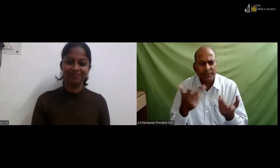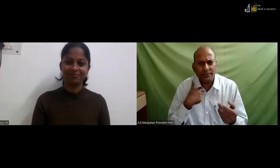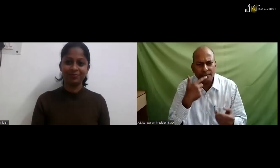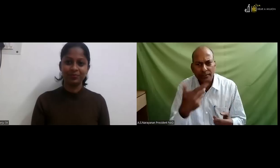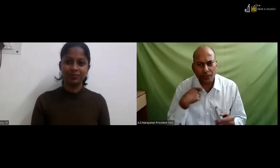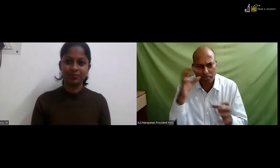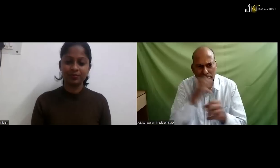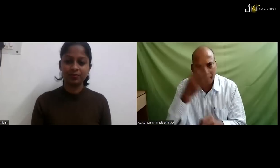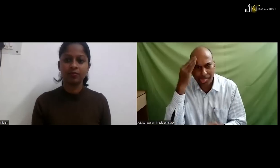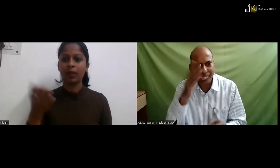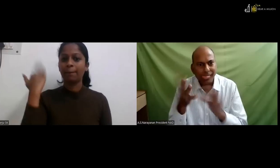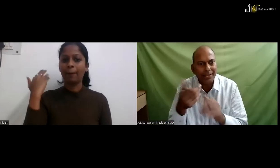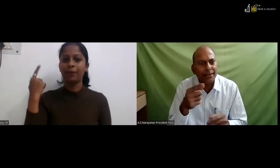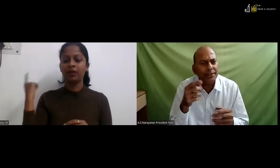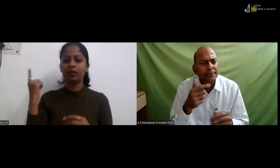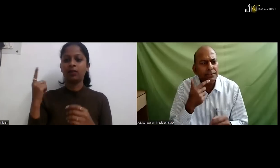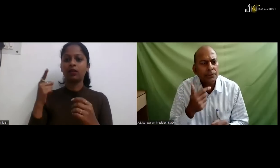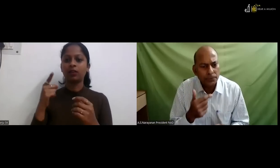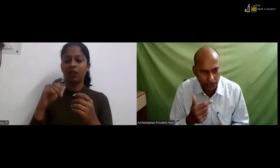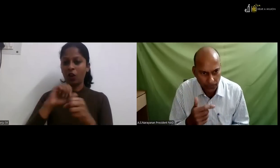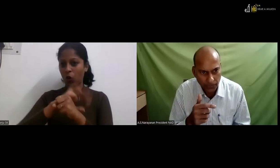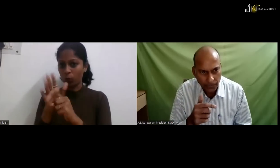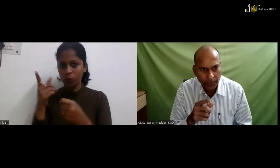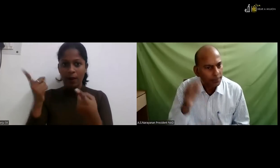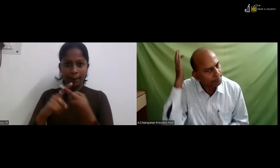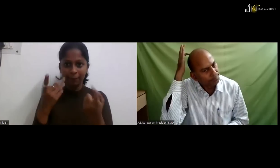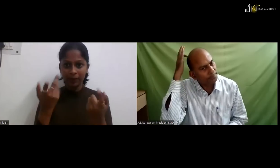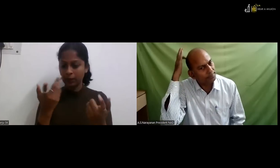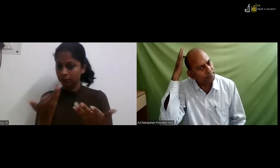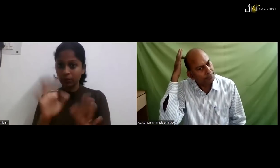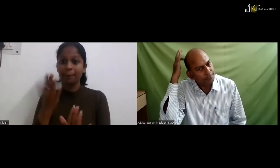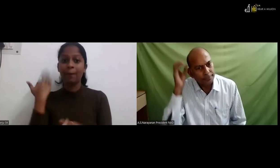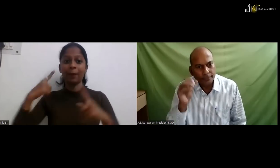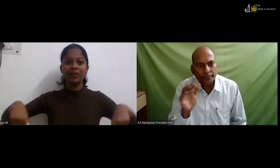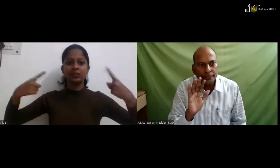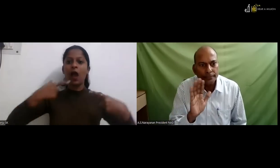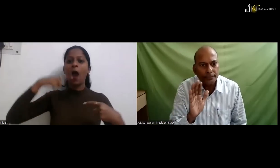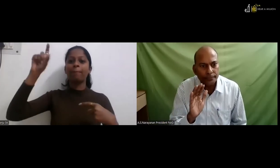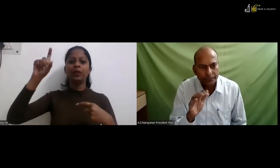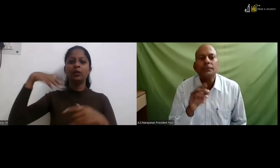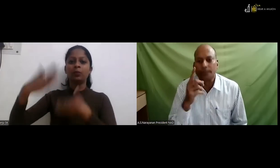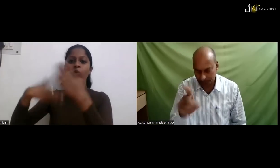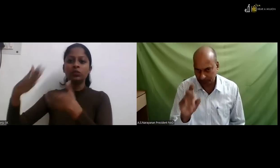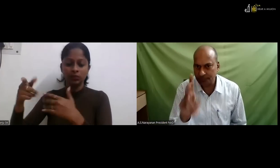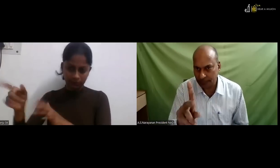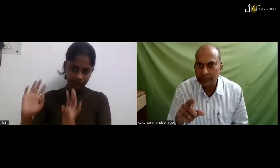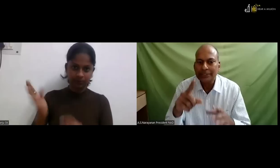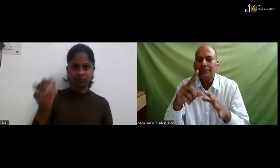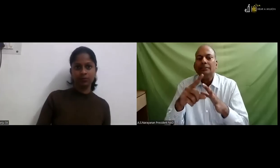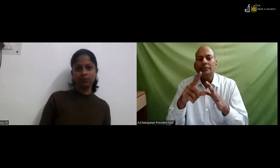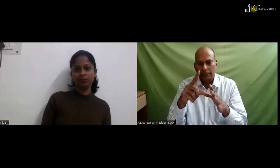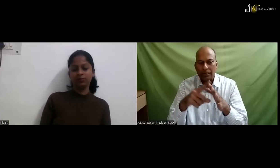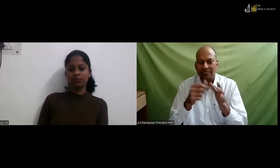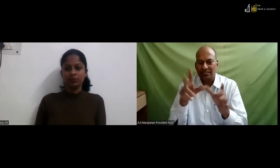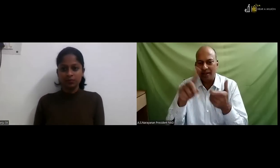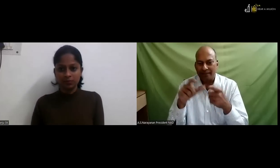If we could repeat, so where I was, I forgot. Yeah, I guess about